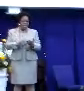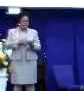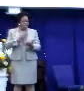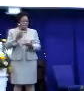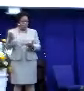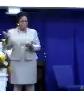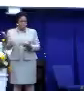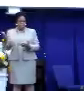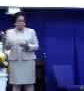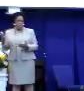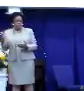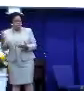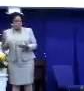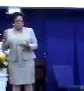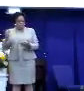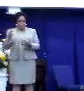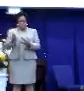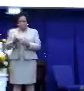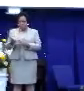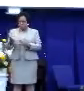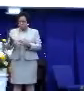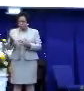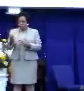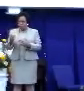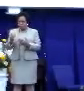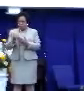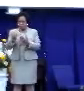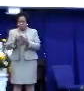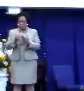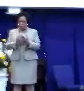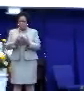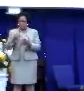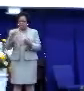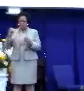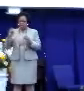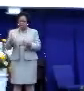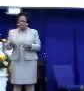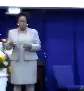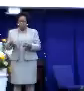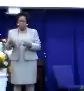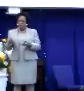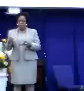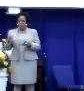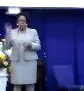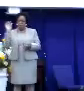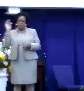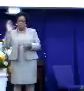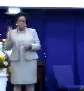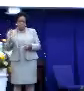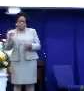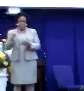probably we'll go through this lesson, and if I have an opportunity to come back and preach again, I'll give you